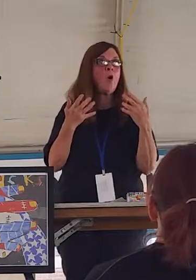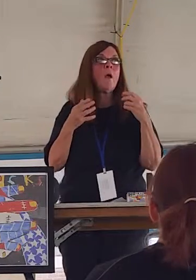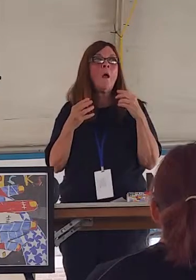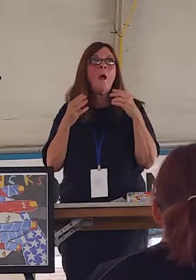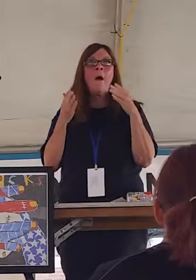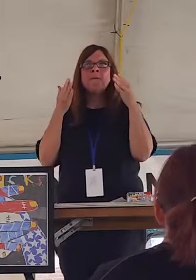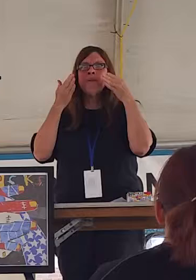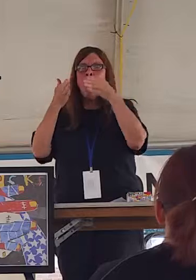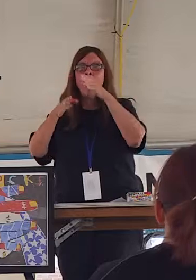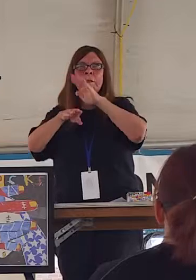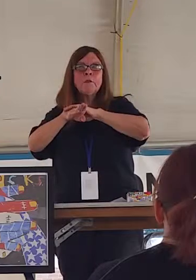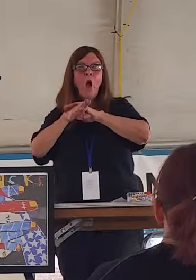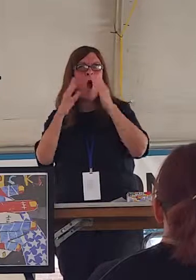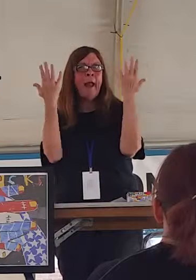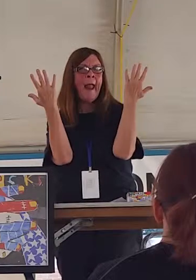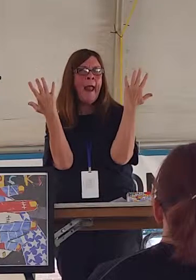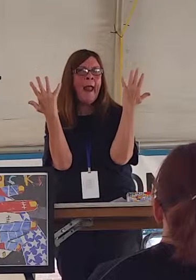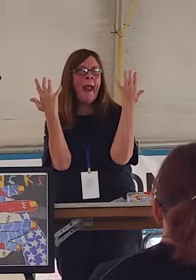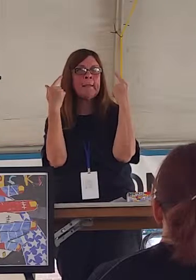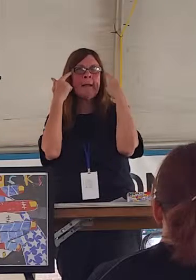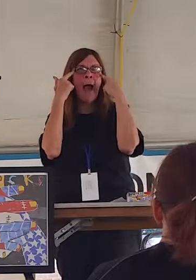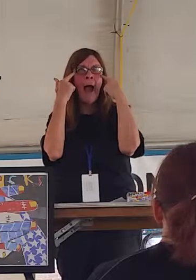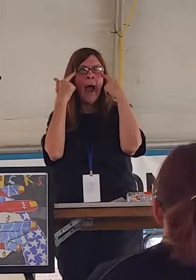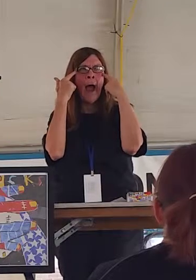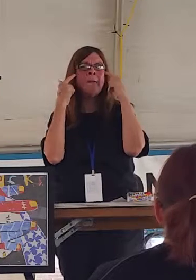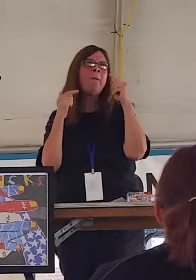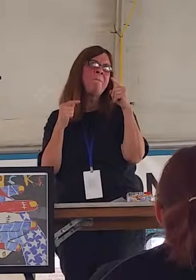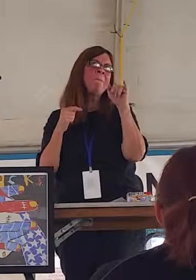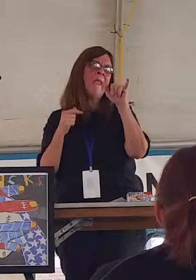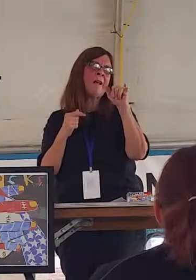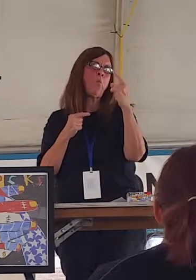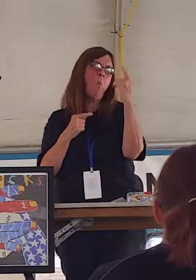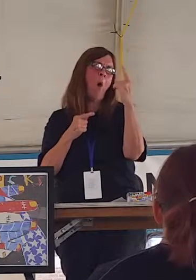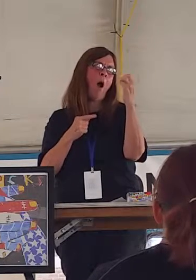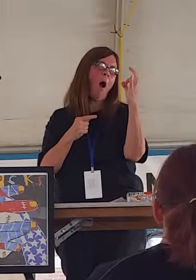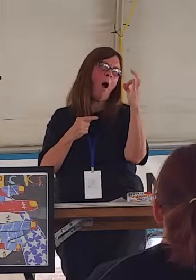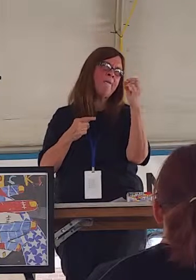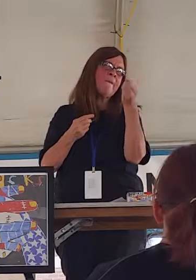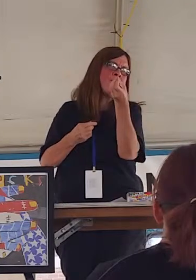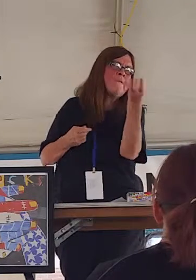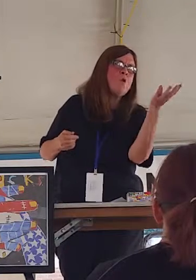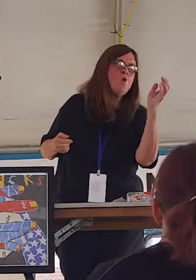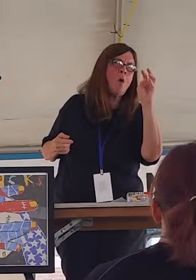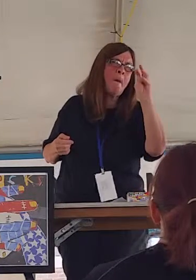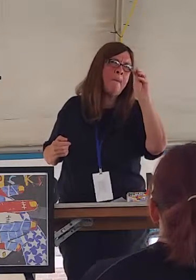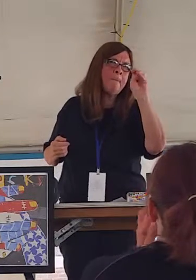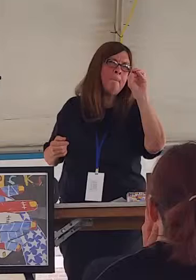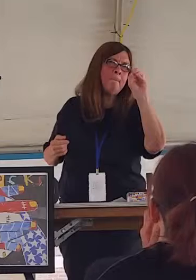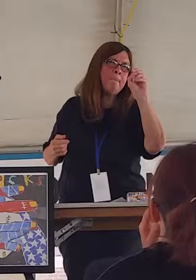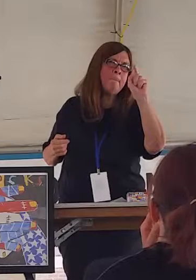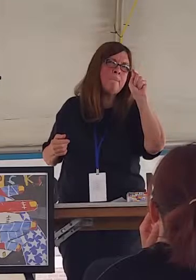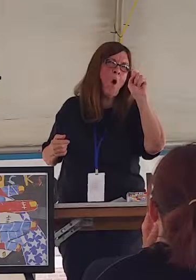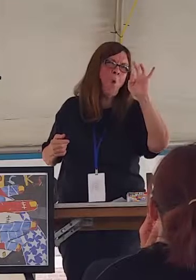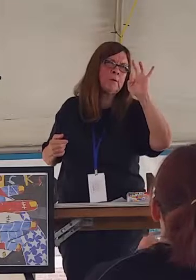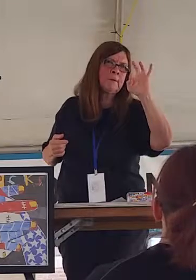I use very powerful colors that focuses on hands and eyes. That's one of the elements